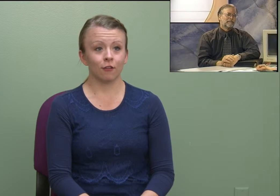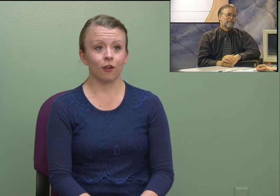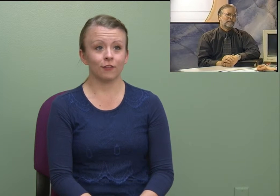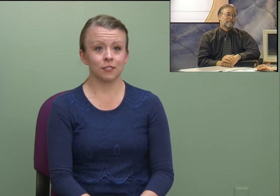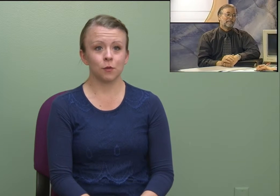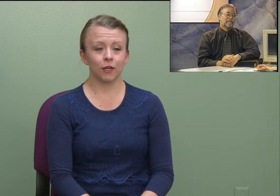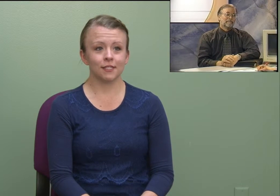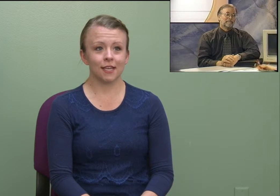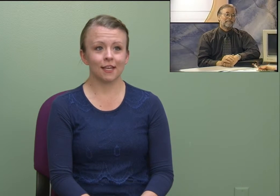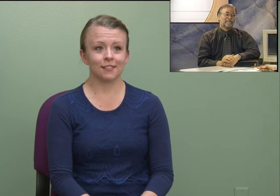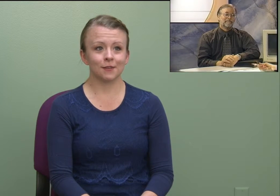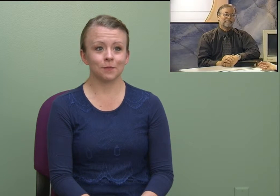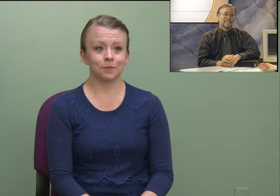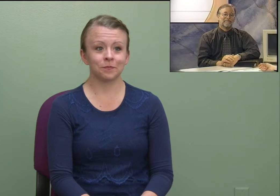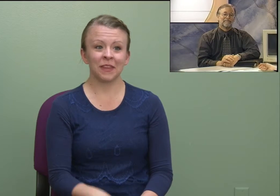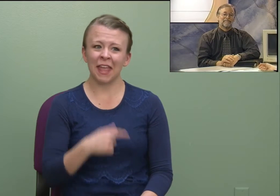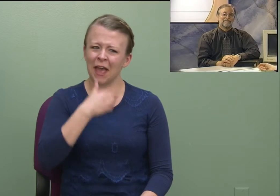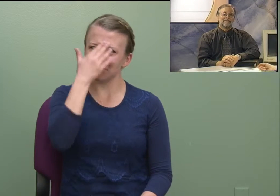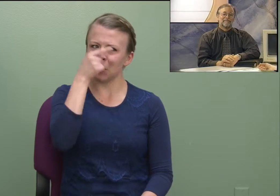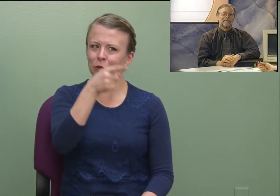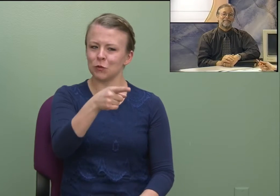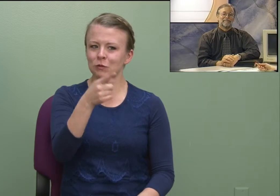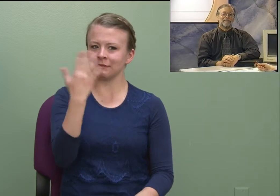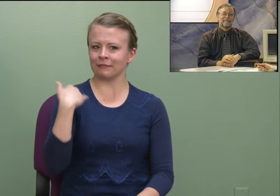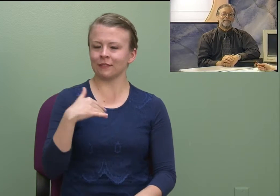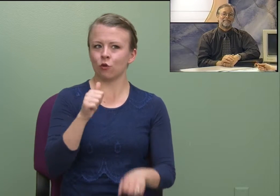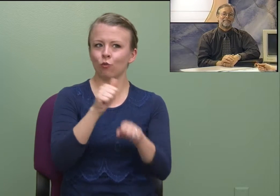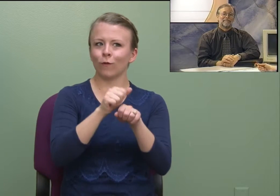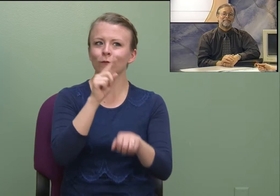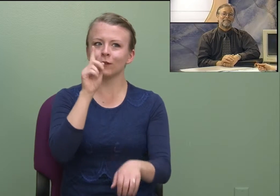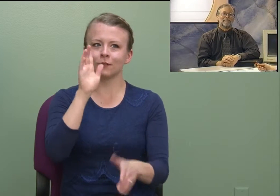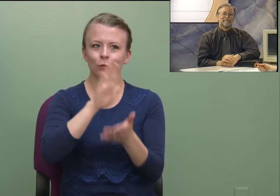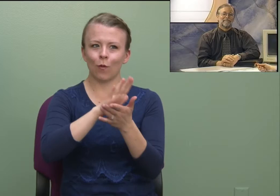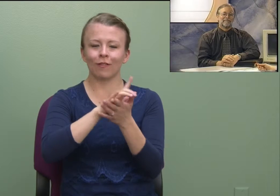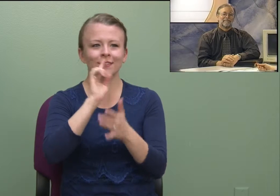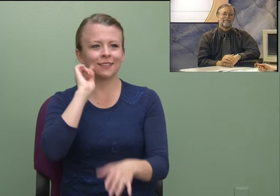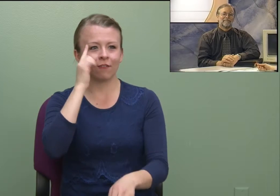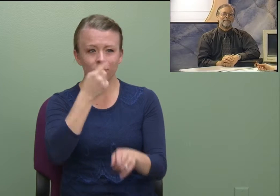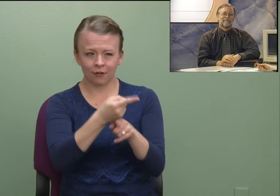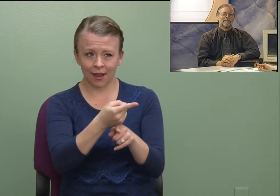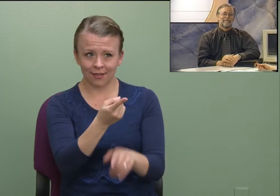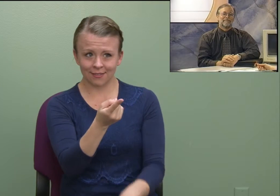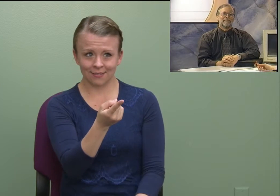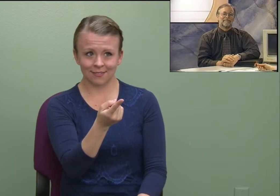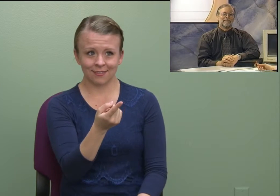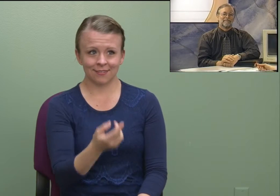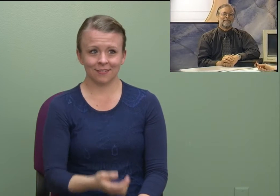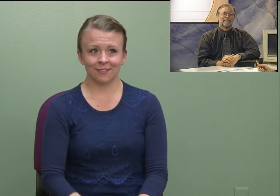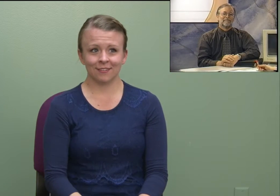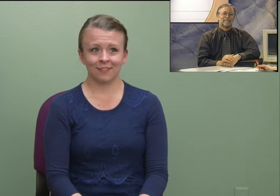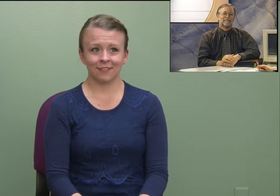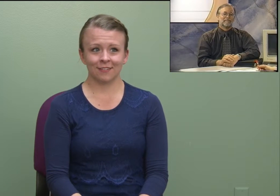I've had a lot of experience. Yeah, I forgot. You used to work at the School for the Deaf, didn't you?